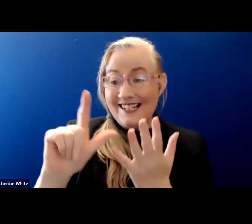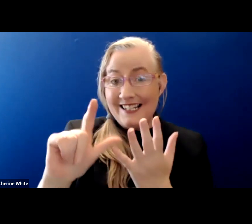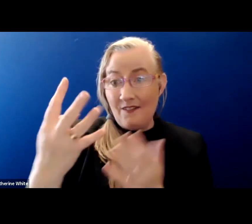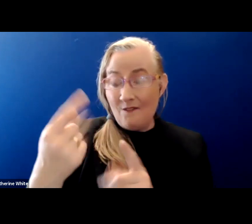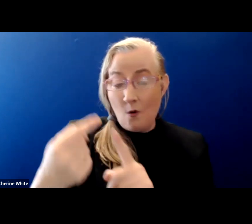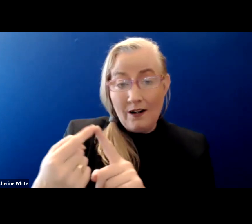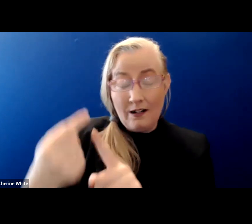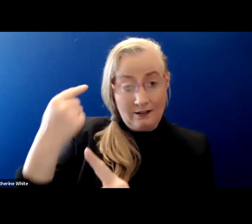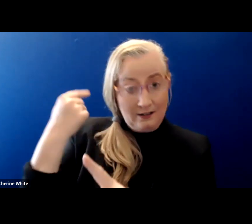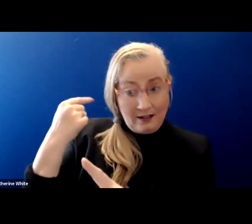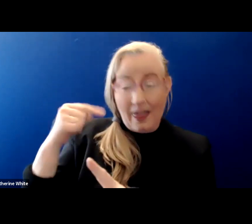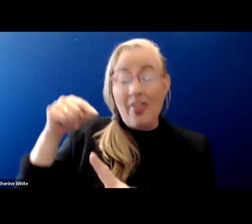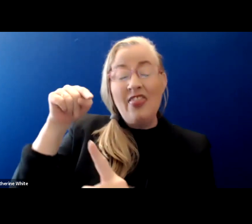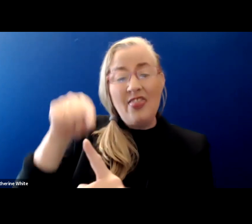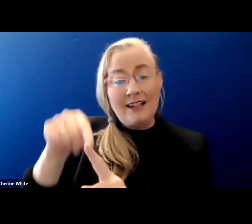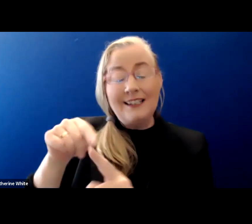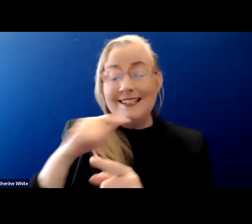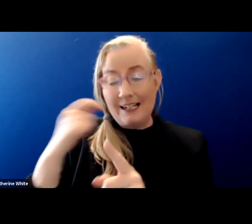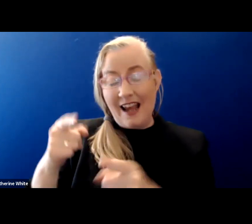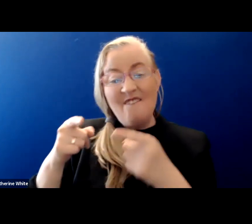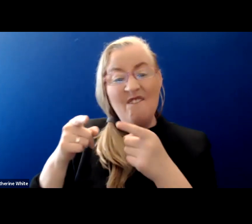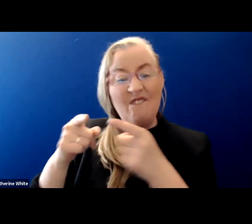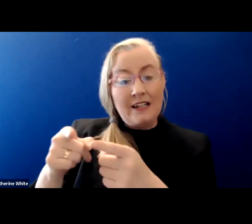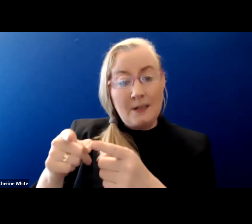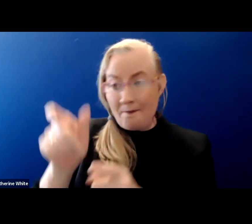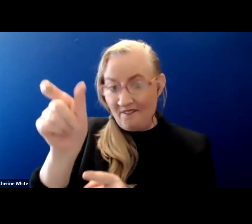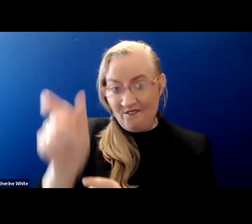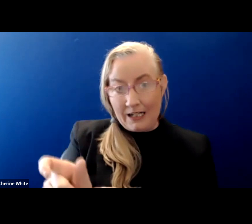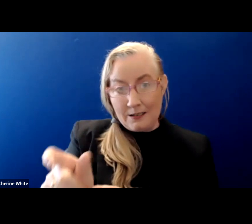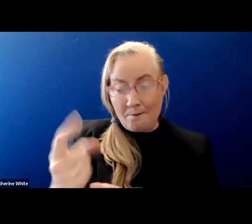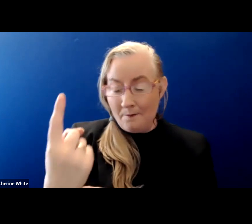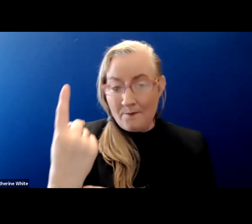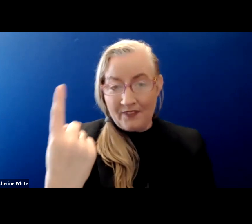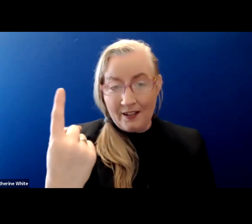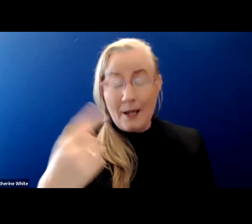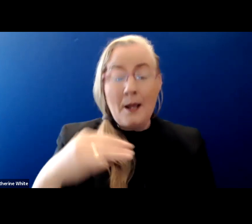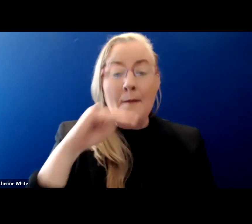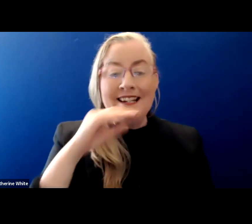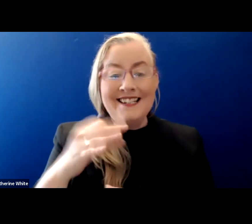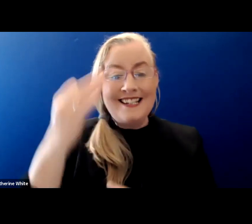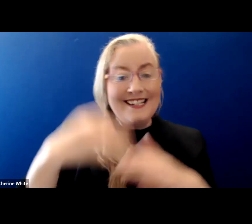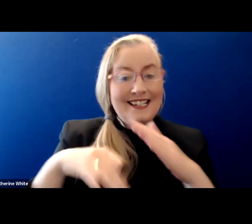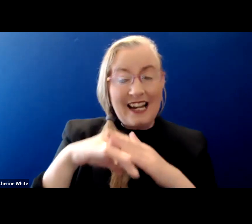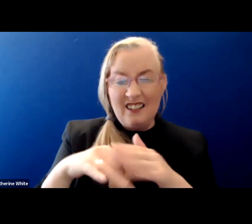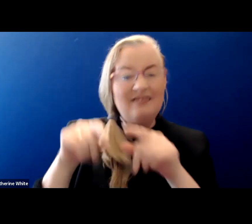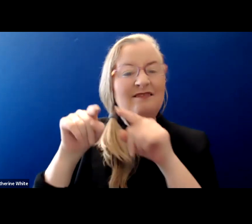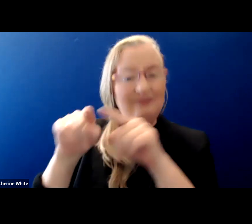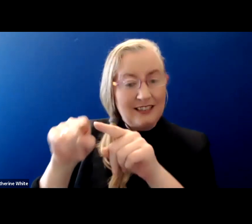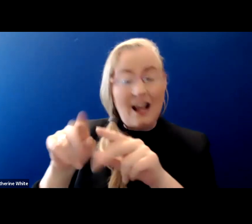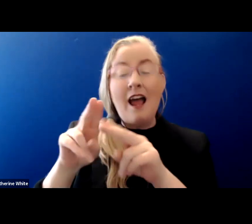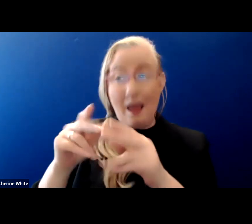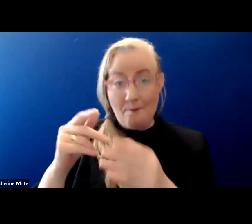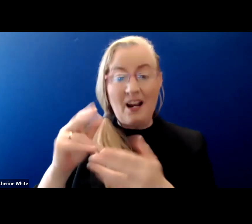1974, refers to the victim, singular, of aggression, taken to mean the state which has been unlawfully